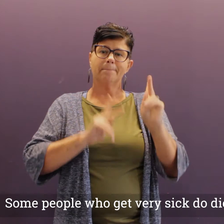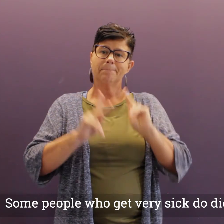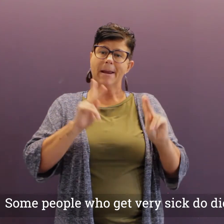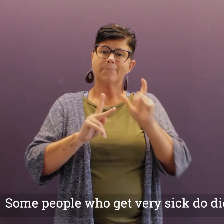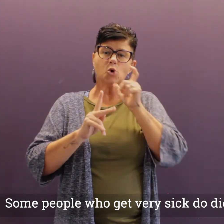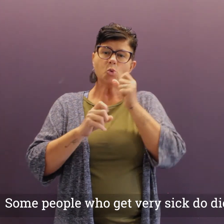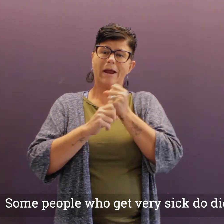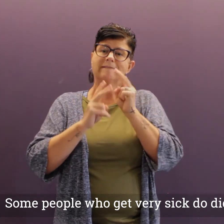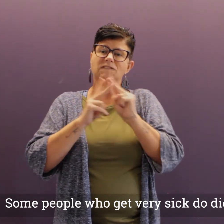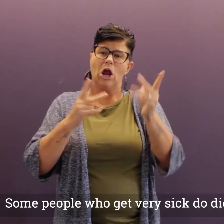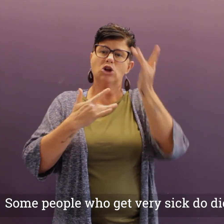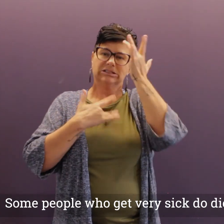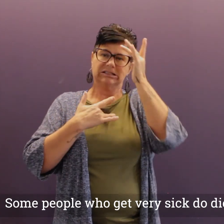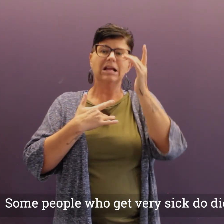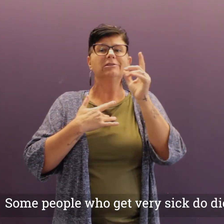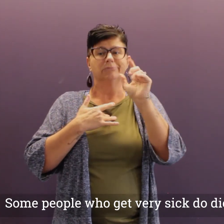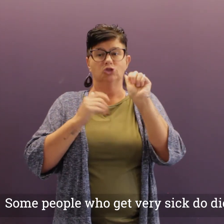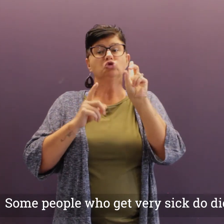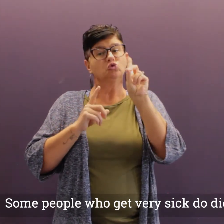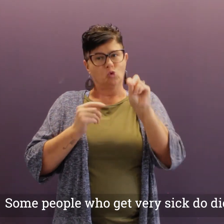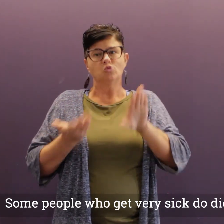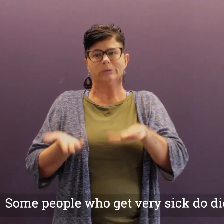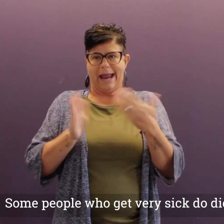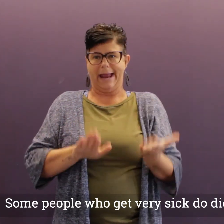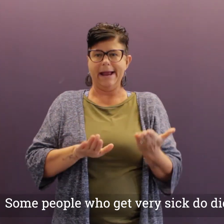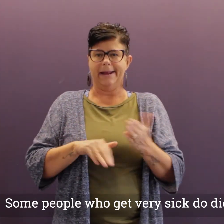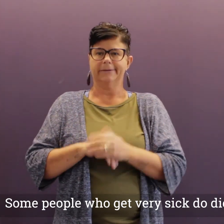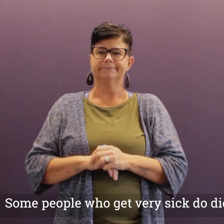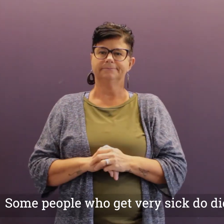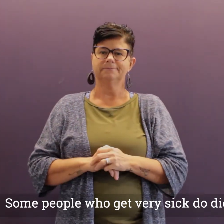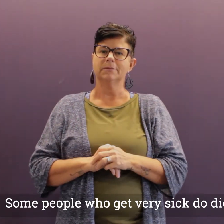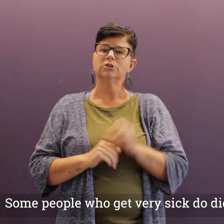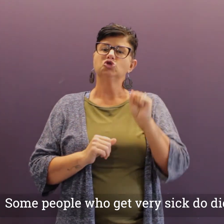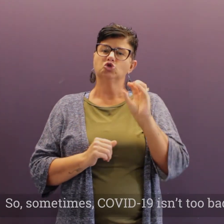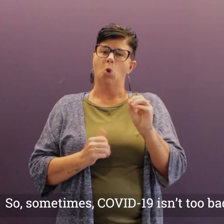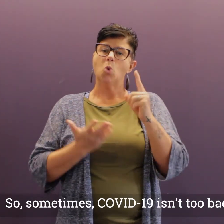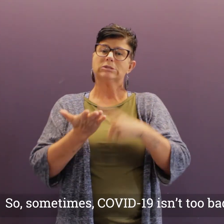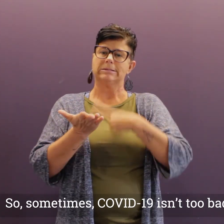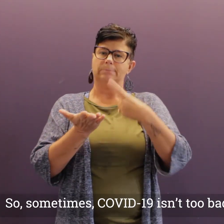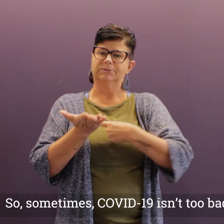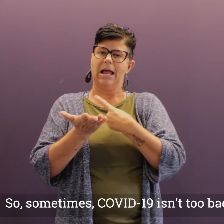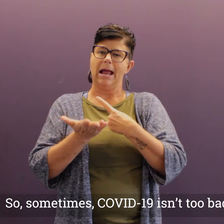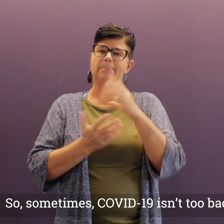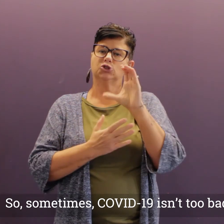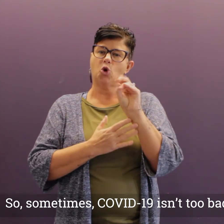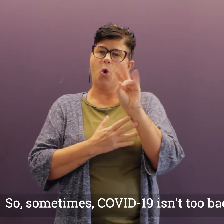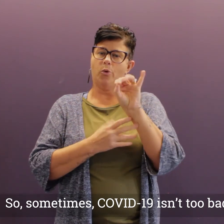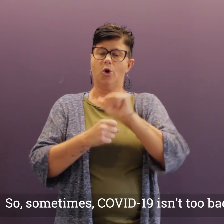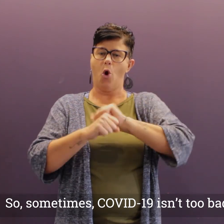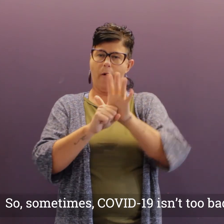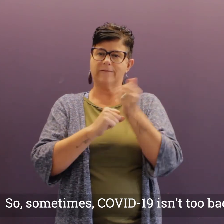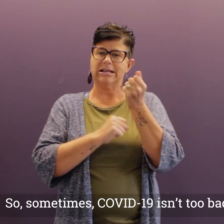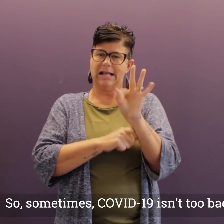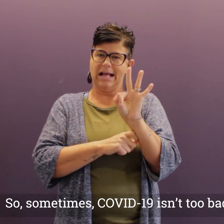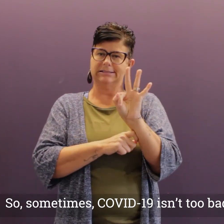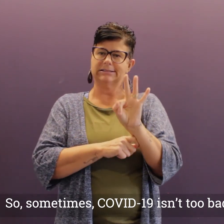Some people who get very sick do die. So, sometimes, COVID-19 isn't too bad.